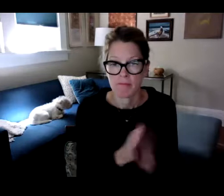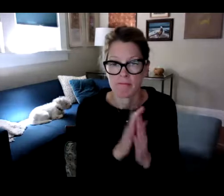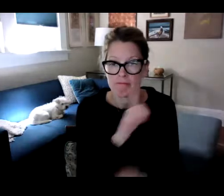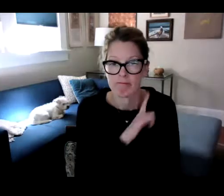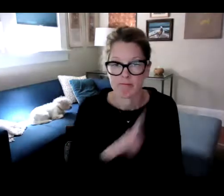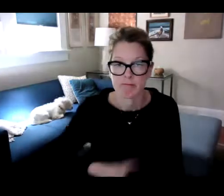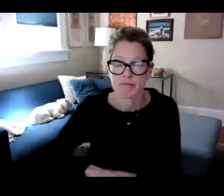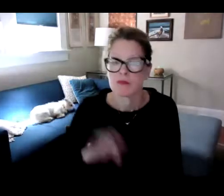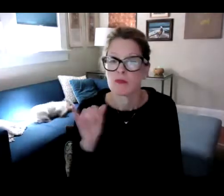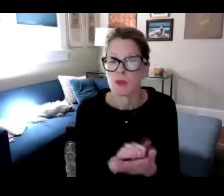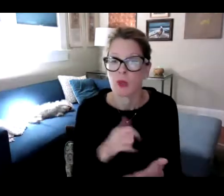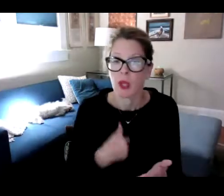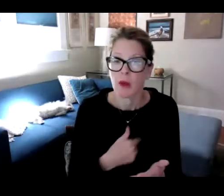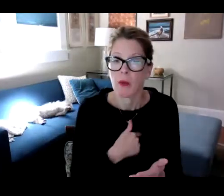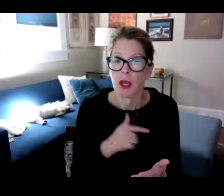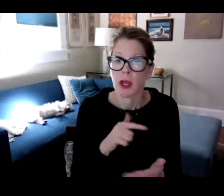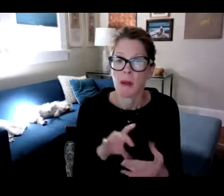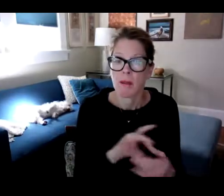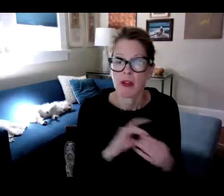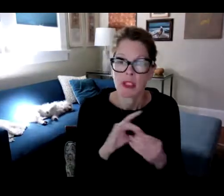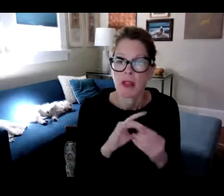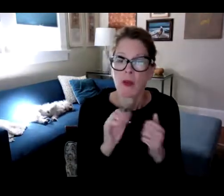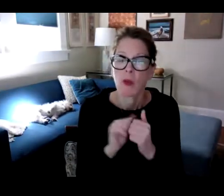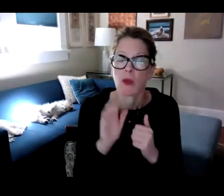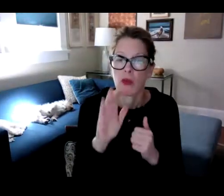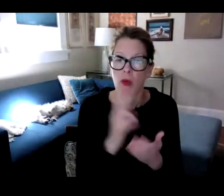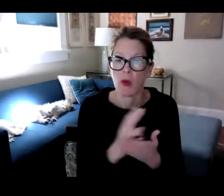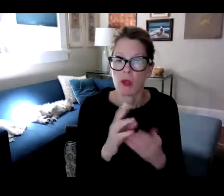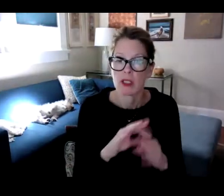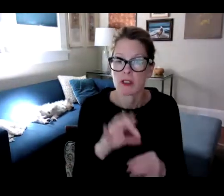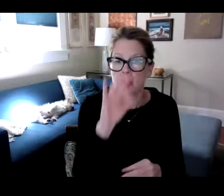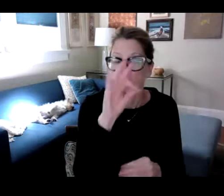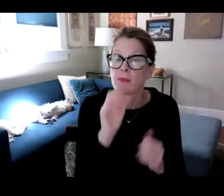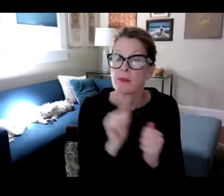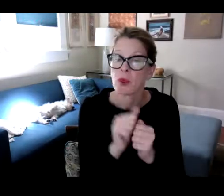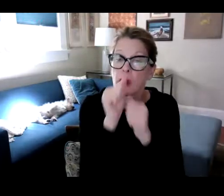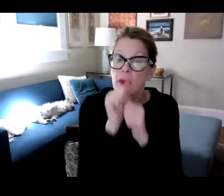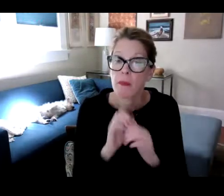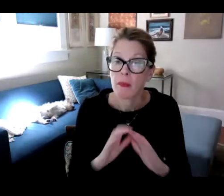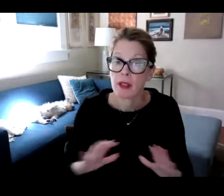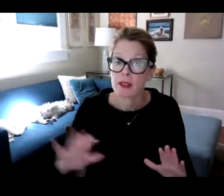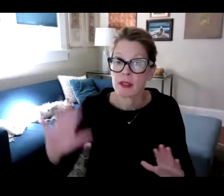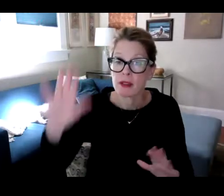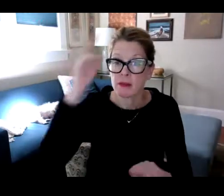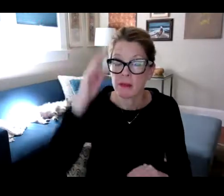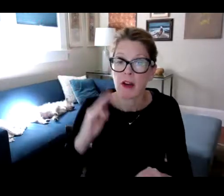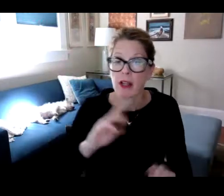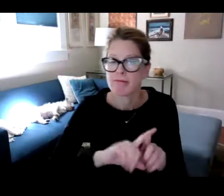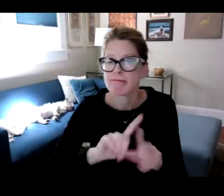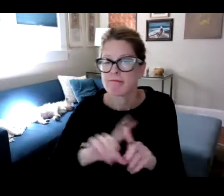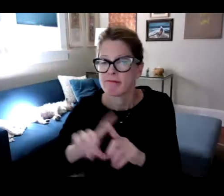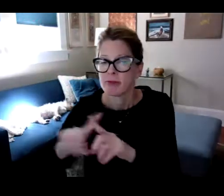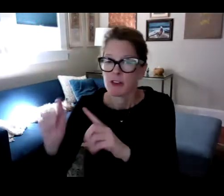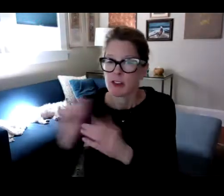That we may be bound together by your Holy Spirit in the communion of the Blessed Virgin Mary and all your saints, entrusting